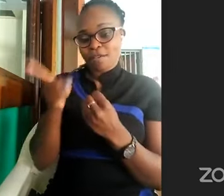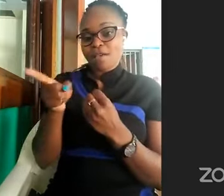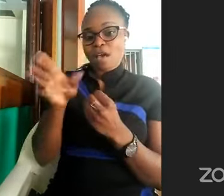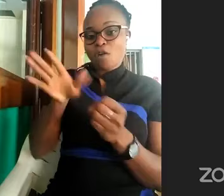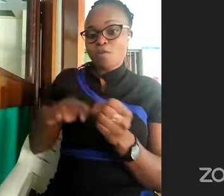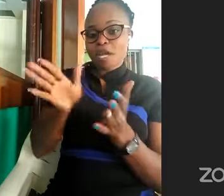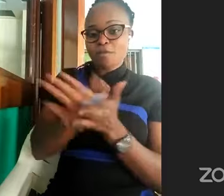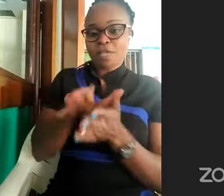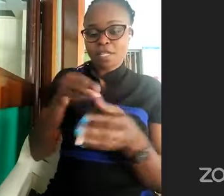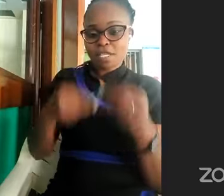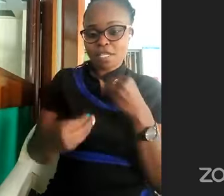Tanzania.